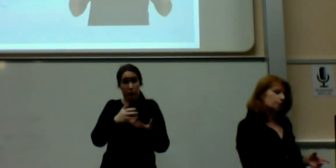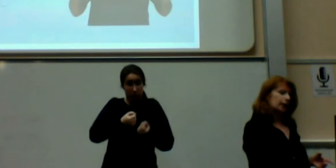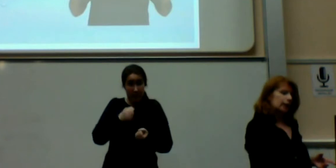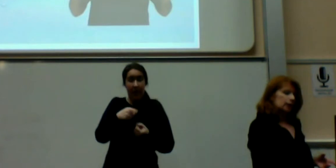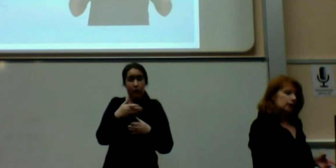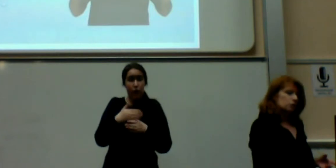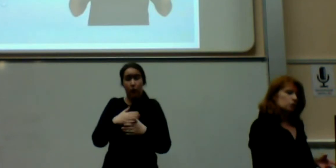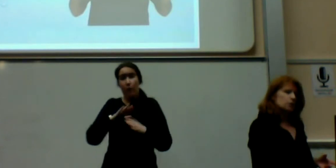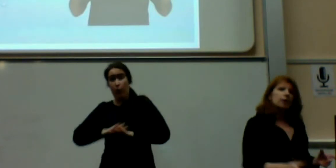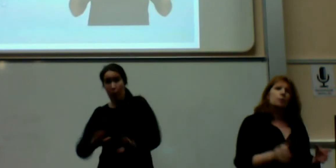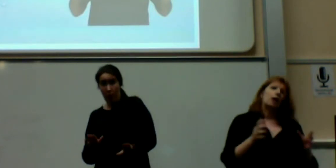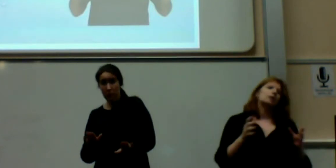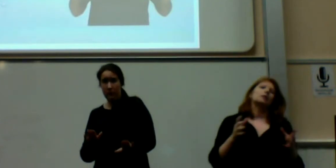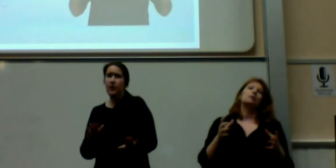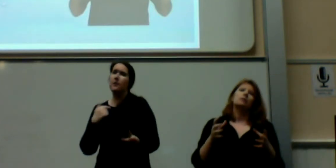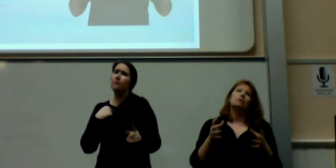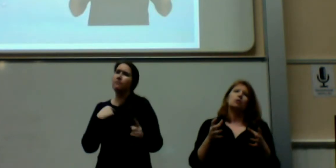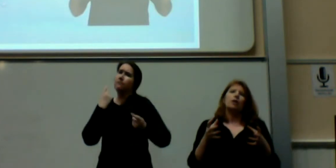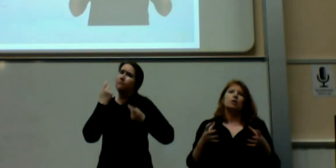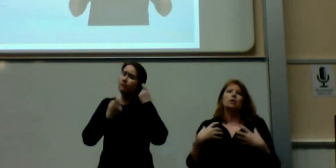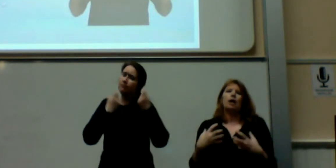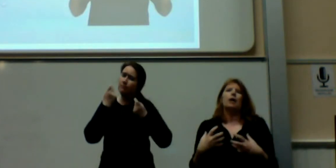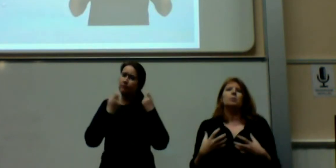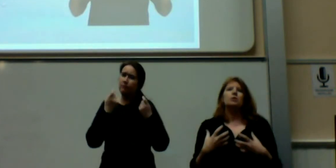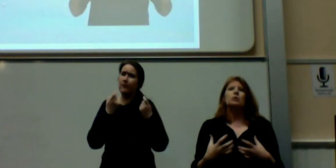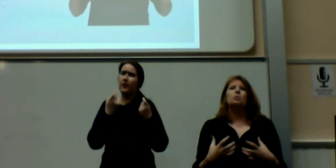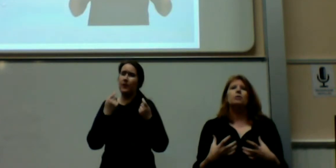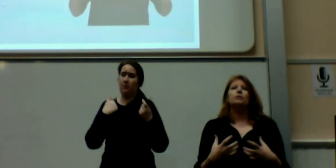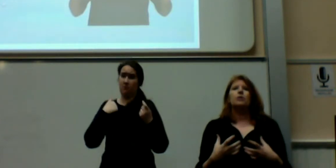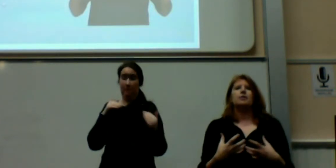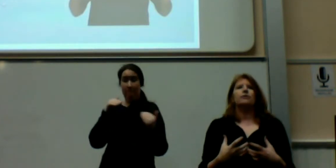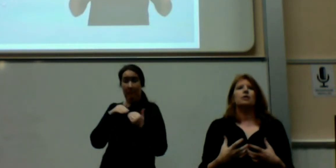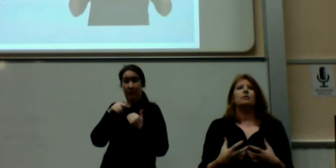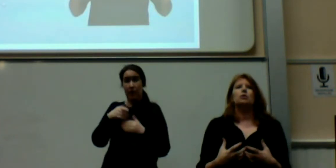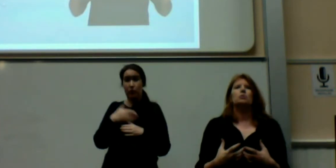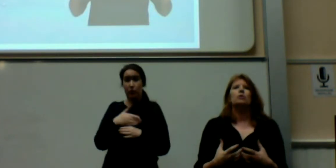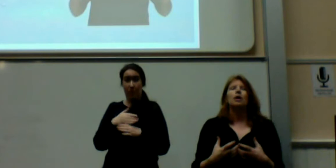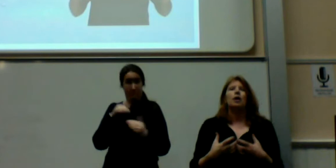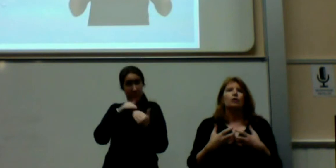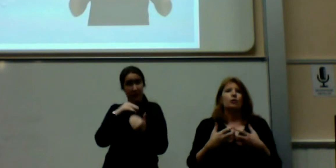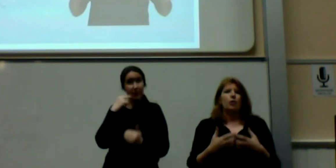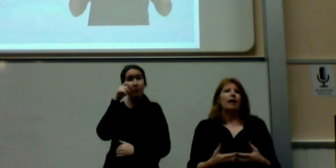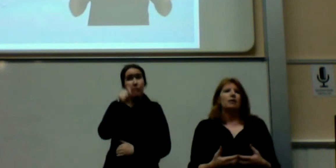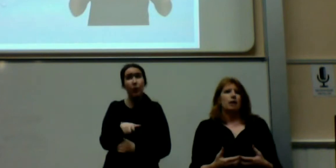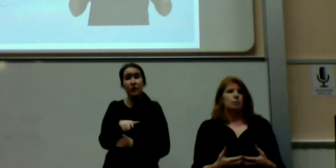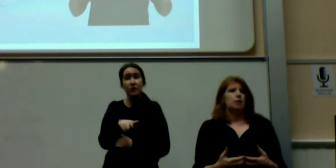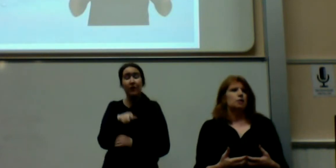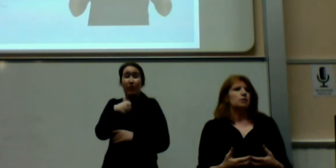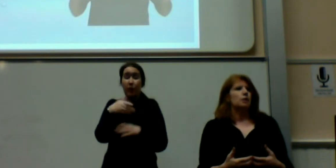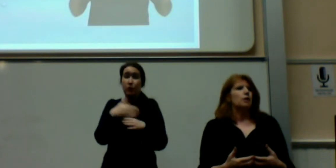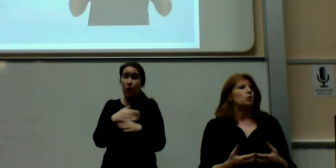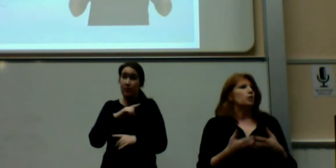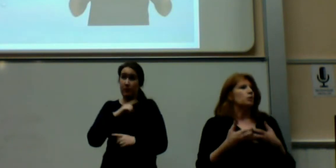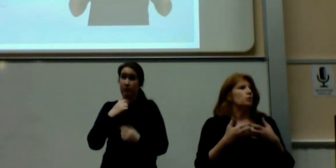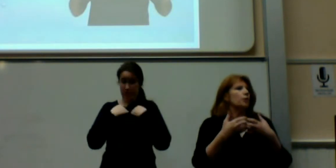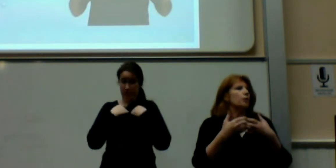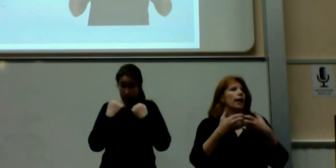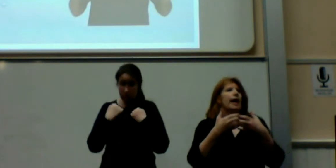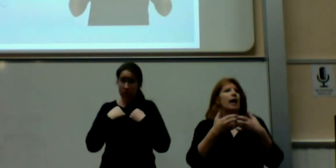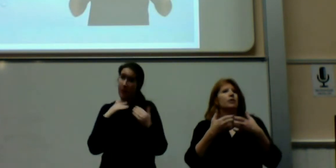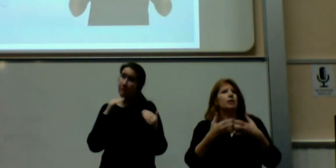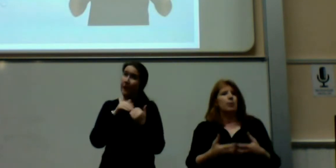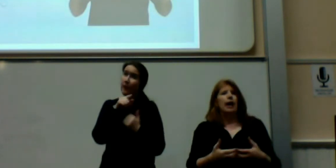job is really about to what degree I would be suitable for that deaf individual for that assignment. To what degree